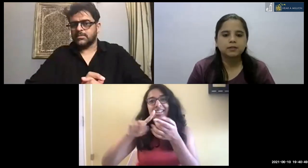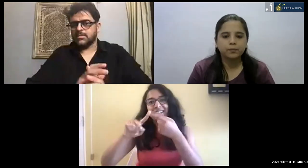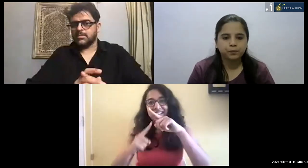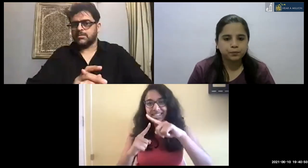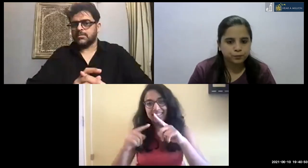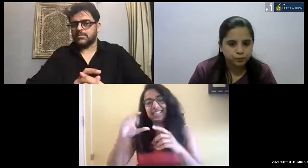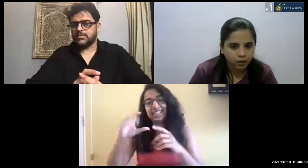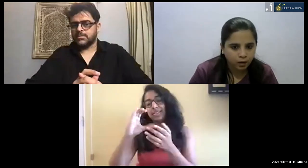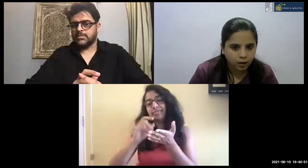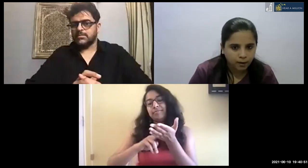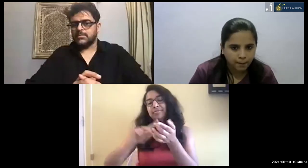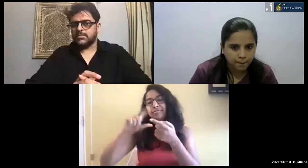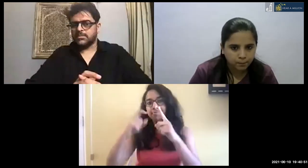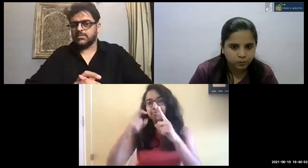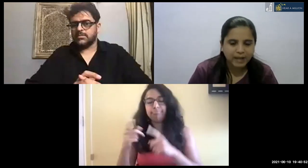class,